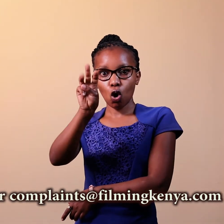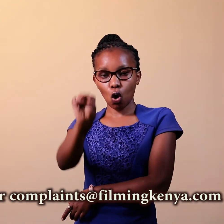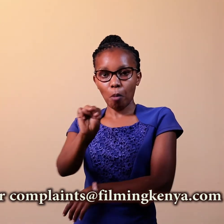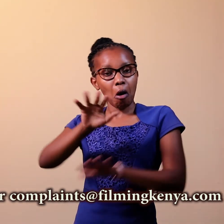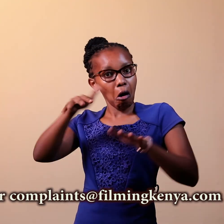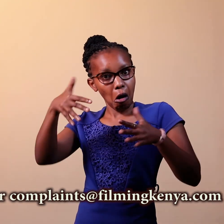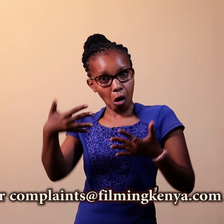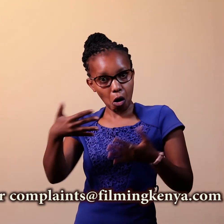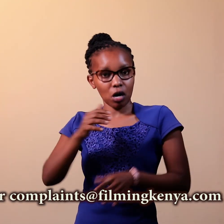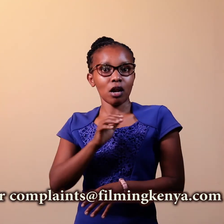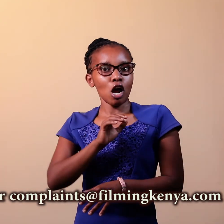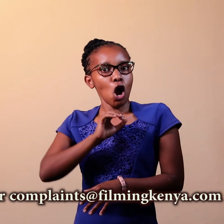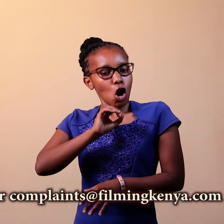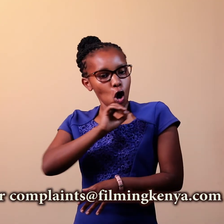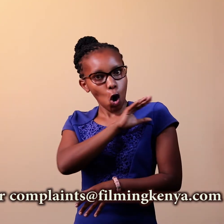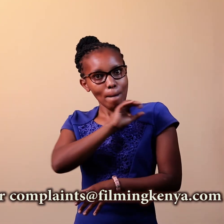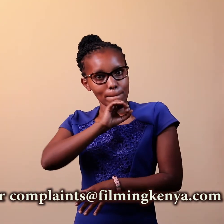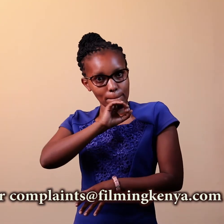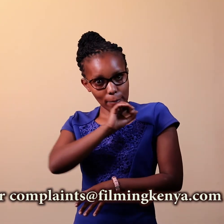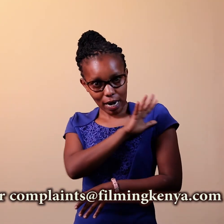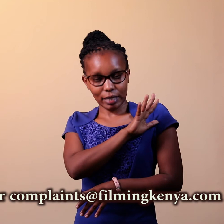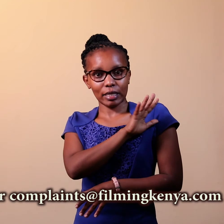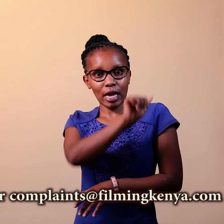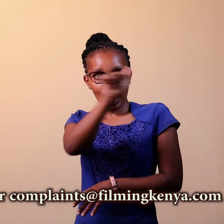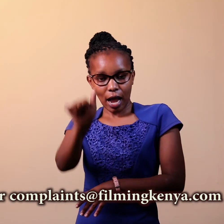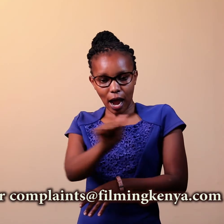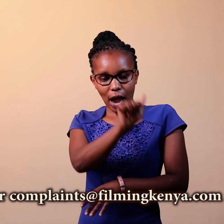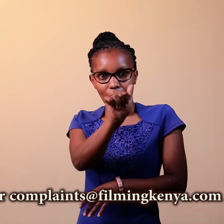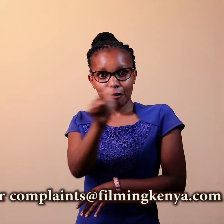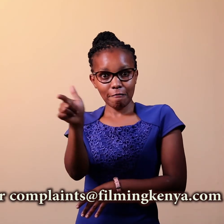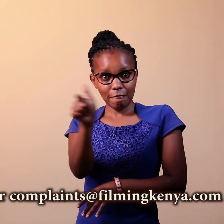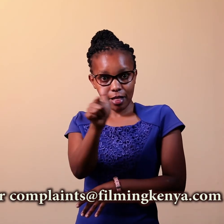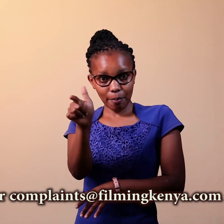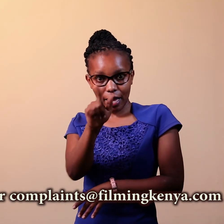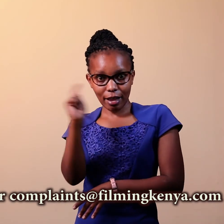Or. Complaints. At. Filming Kenya. Dot com.